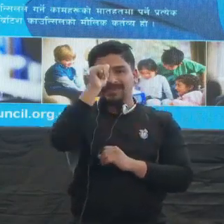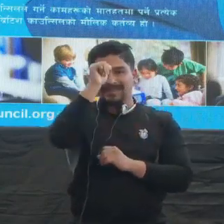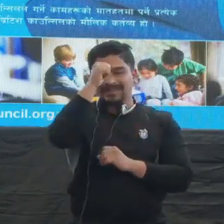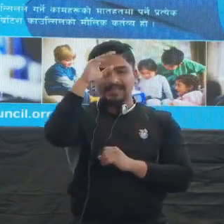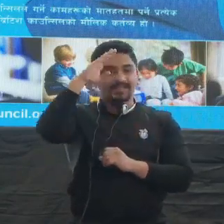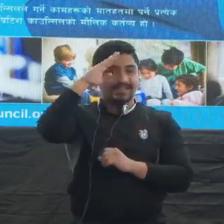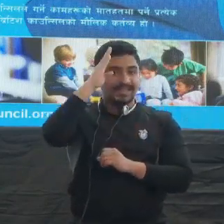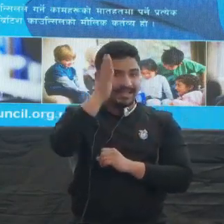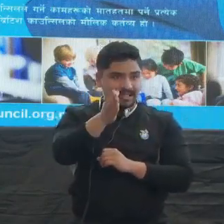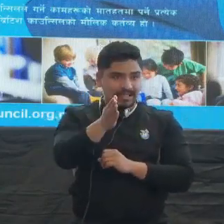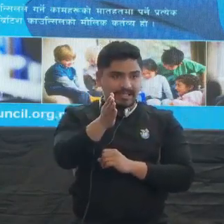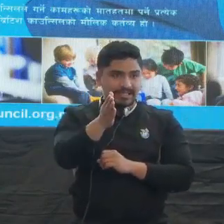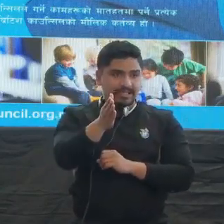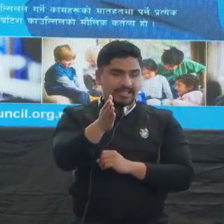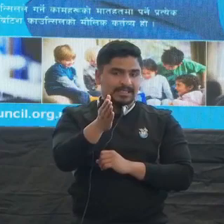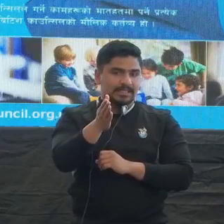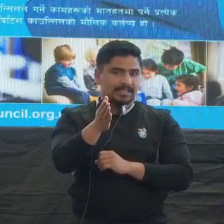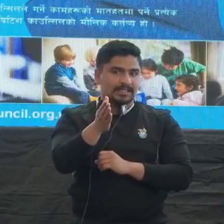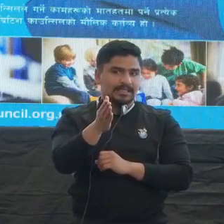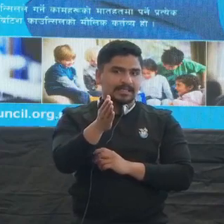has